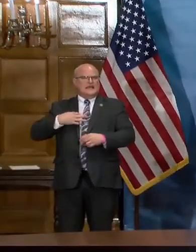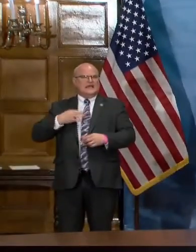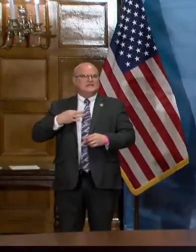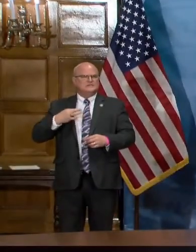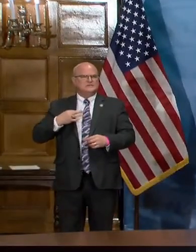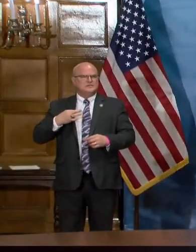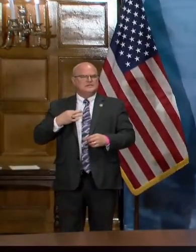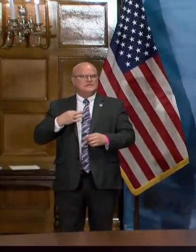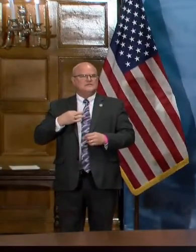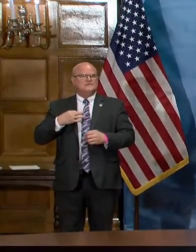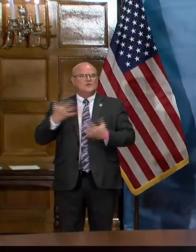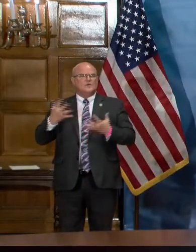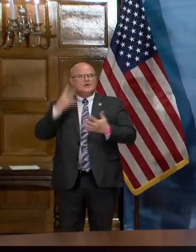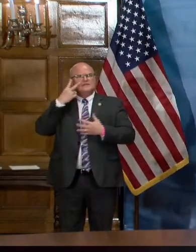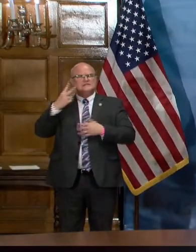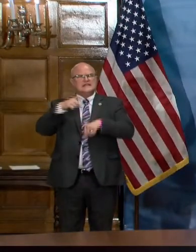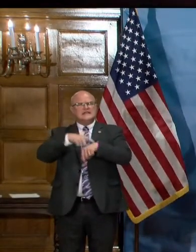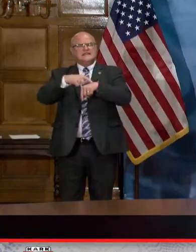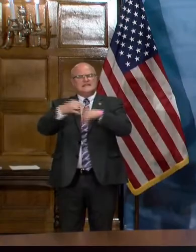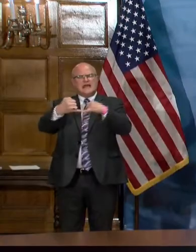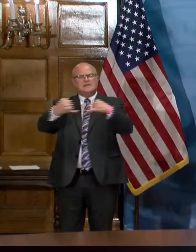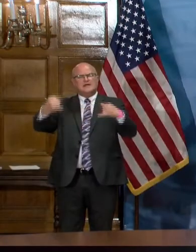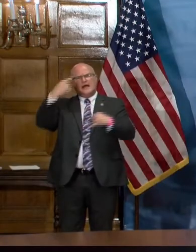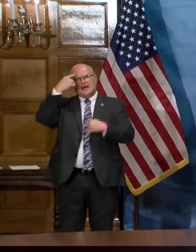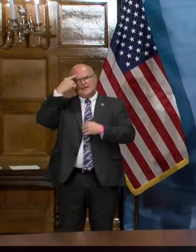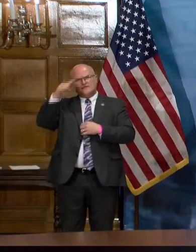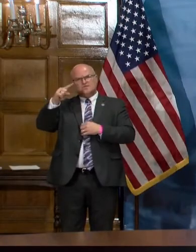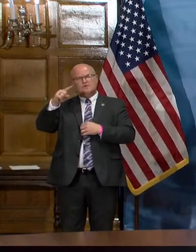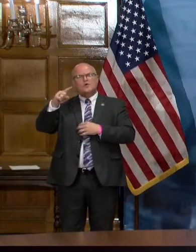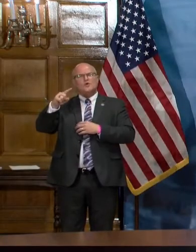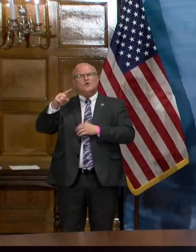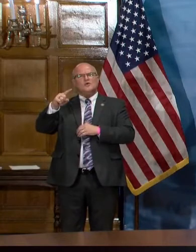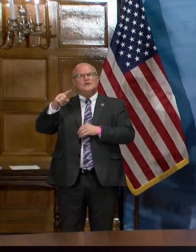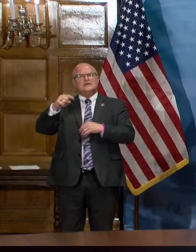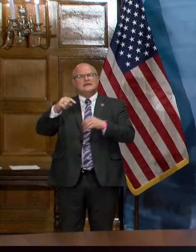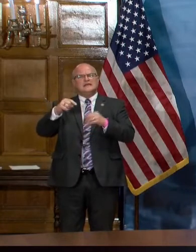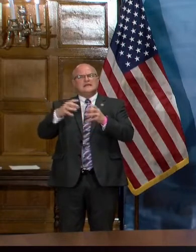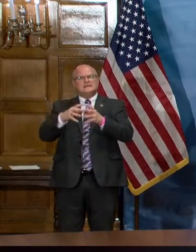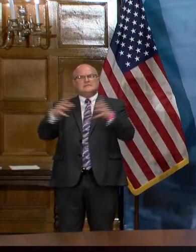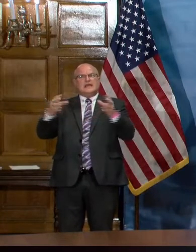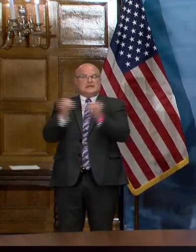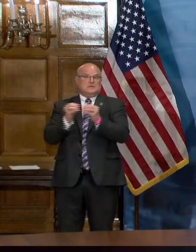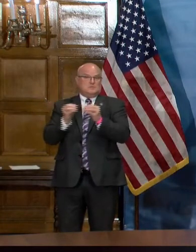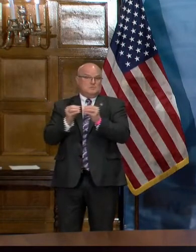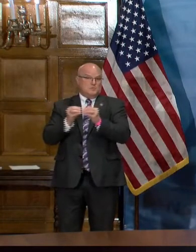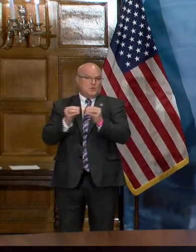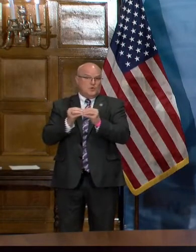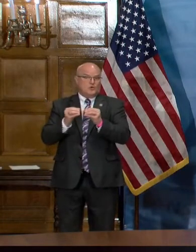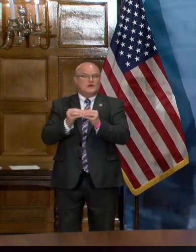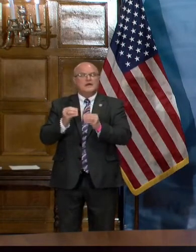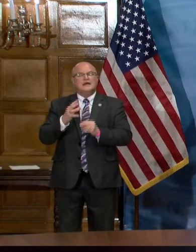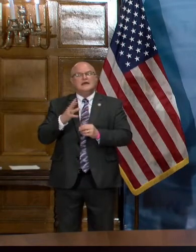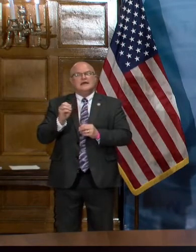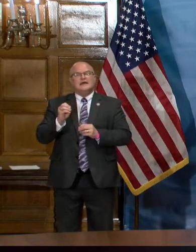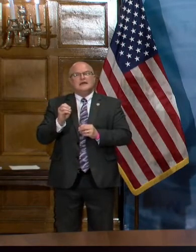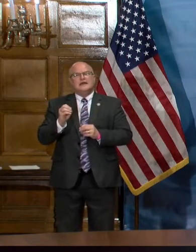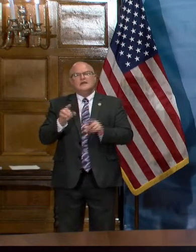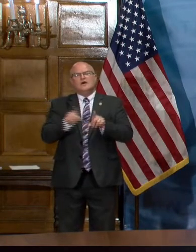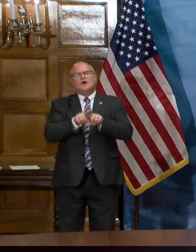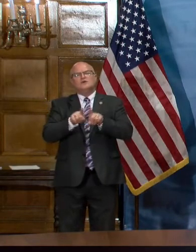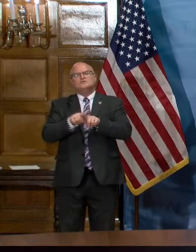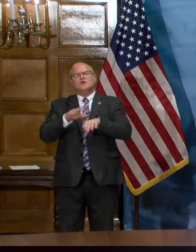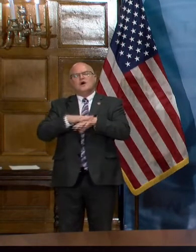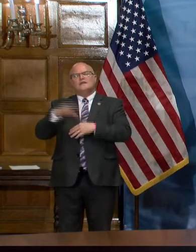eligibility, what do you see as the timeline for expanding it further? And also